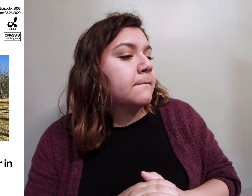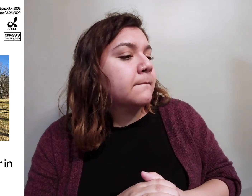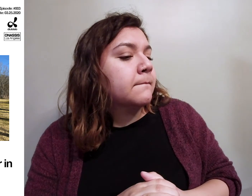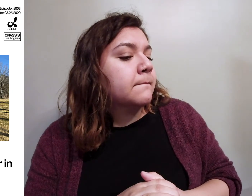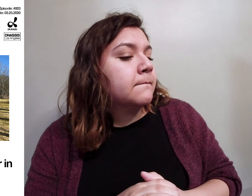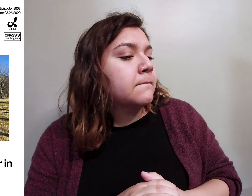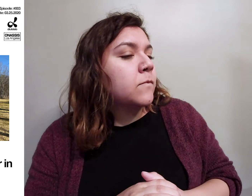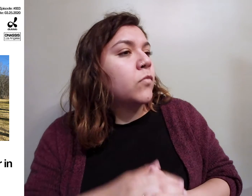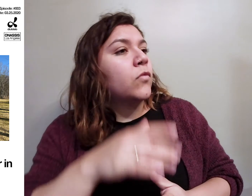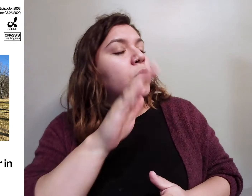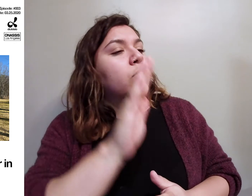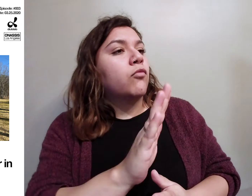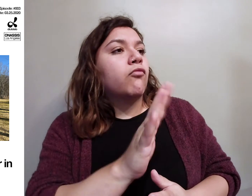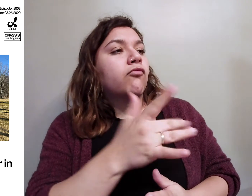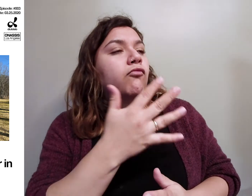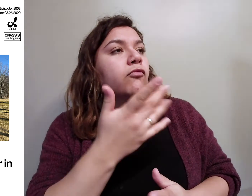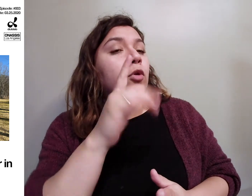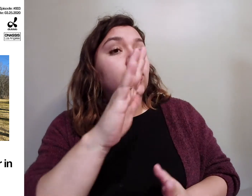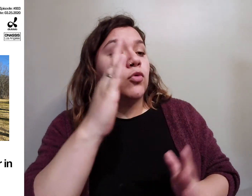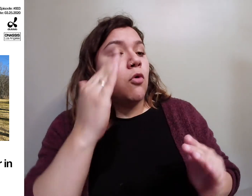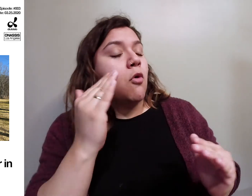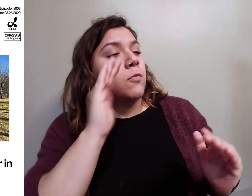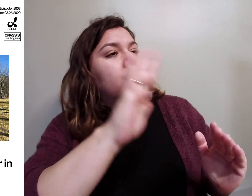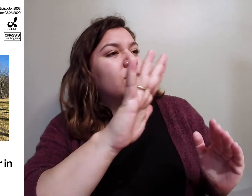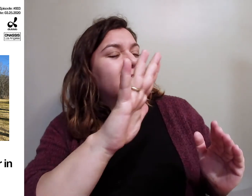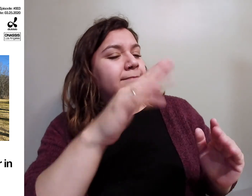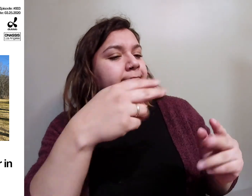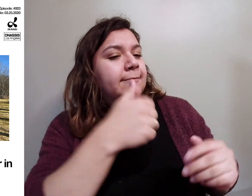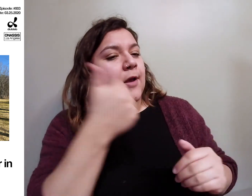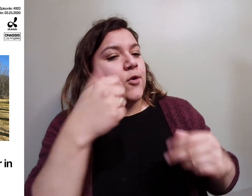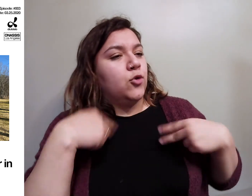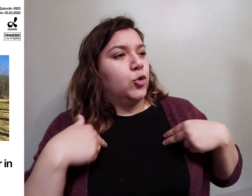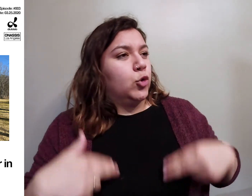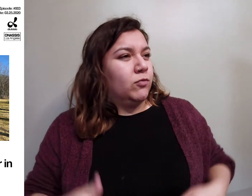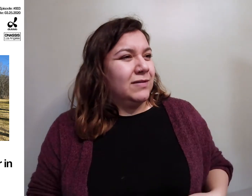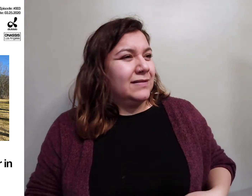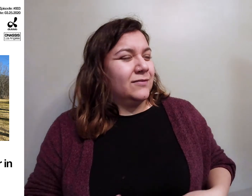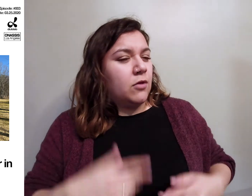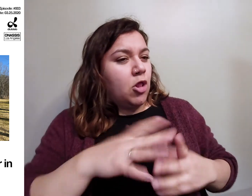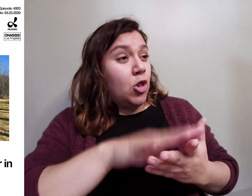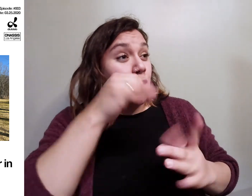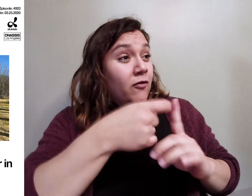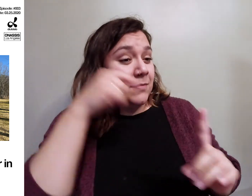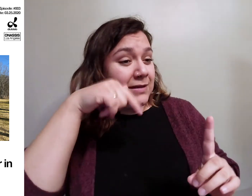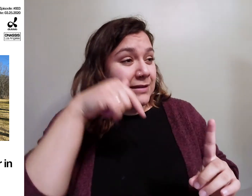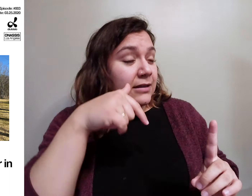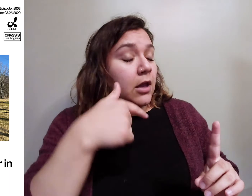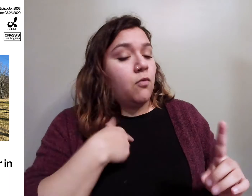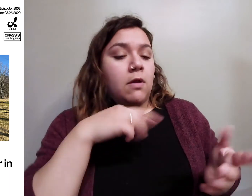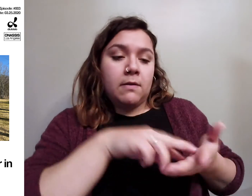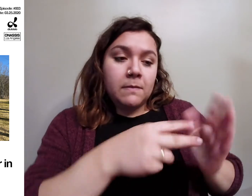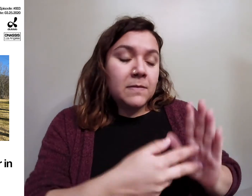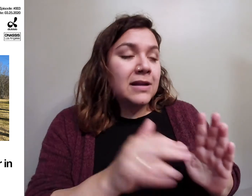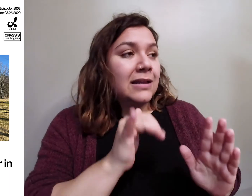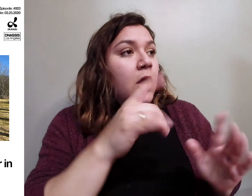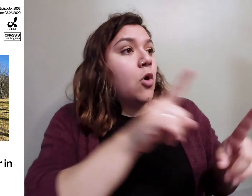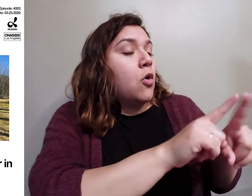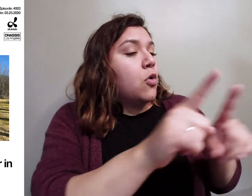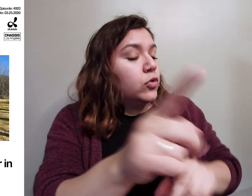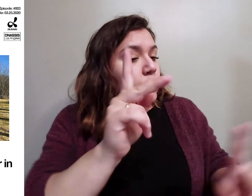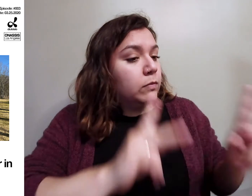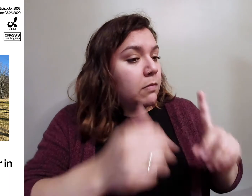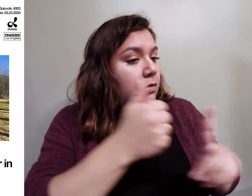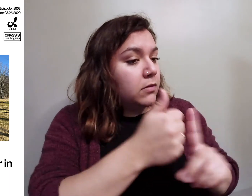are perhaps close to you. It's hard to make predictions for the world as a whole, but